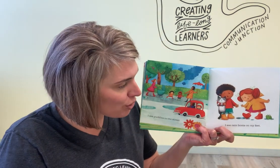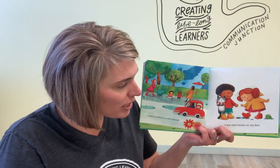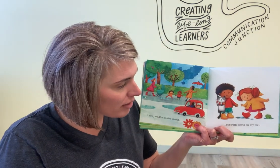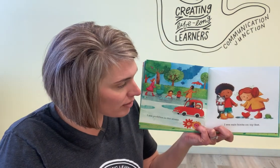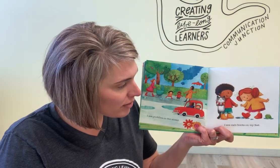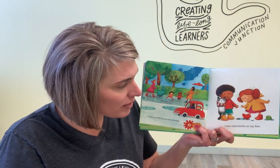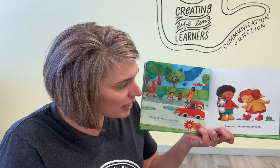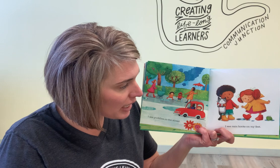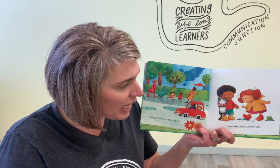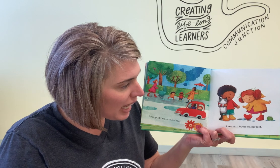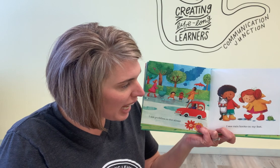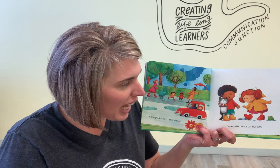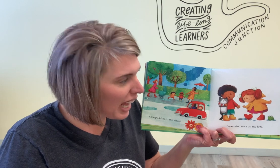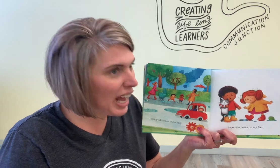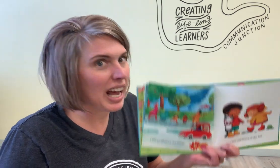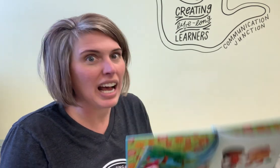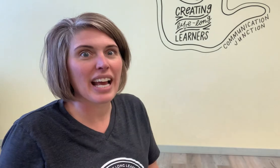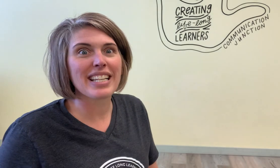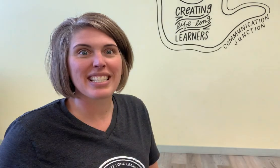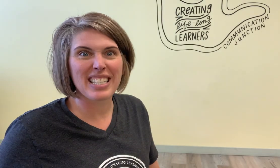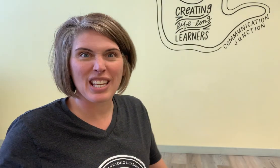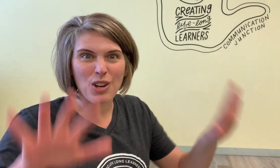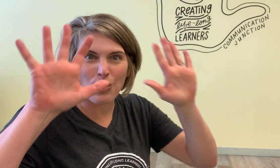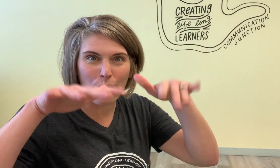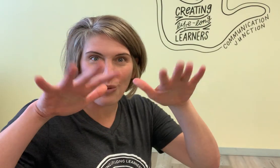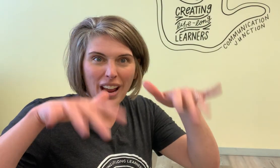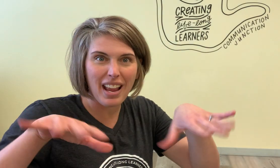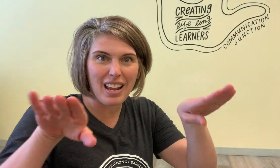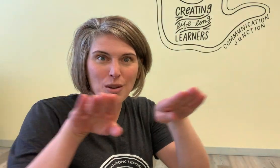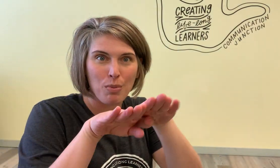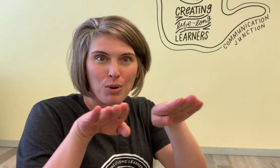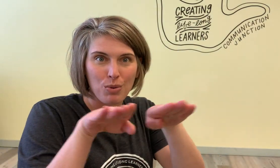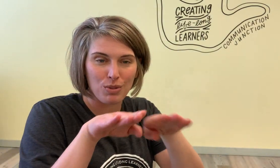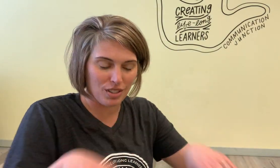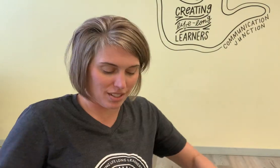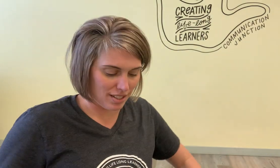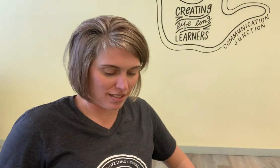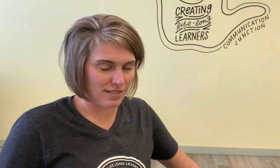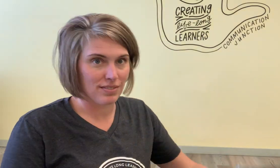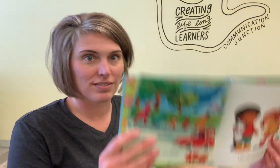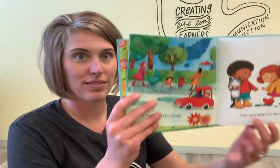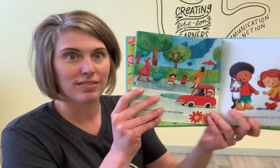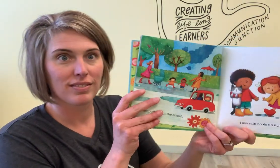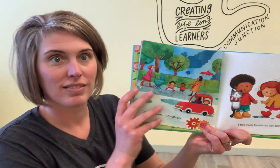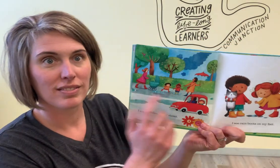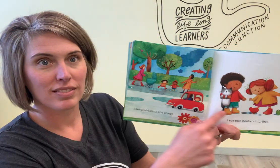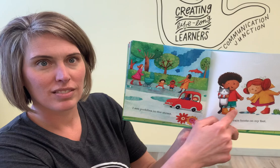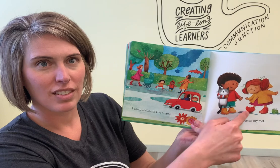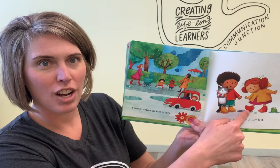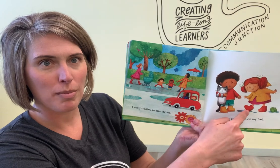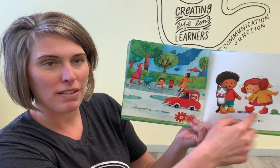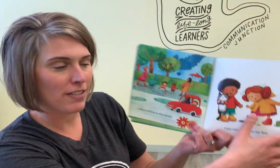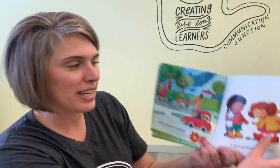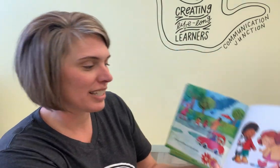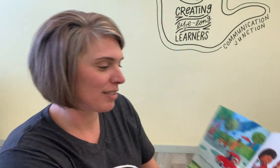street. I see rain boots on my feet.